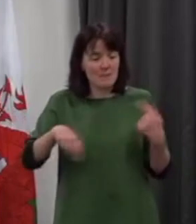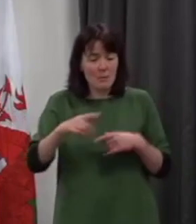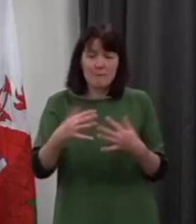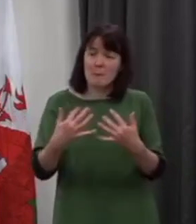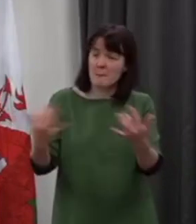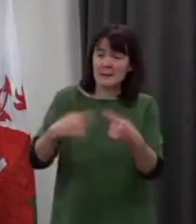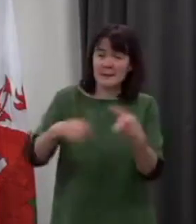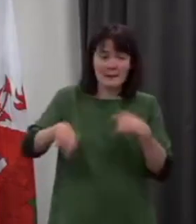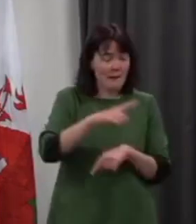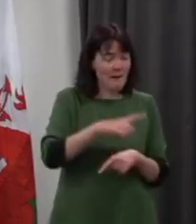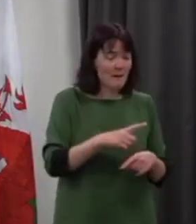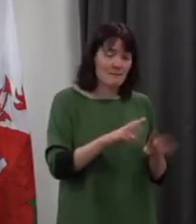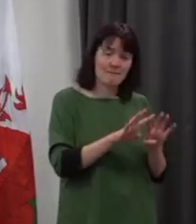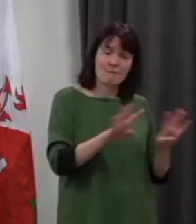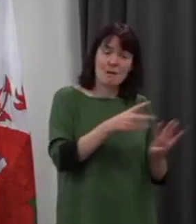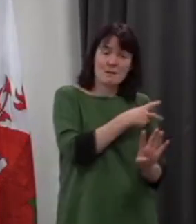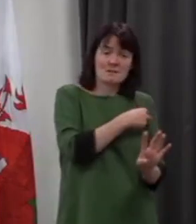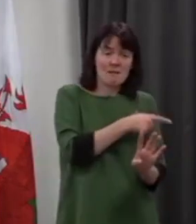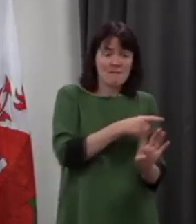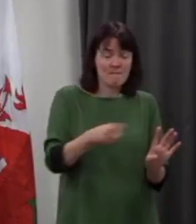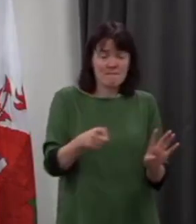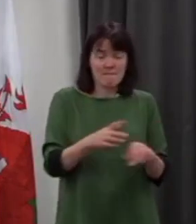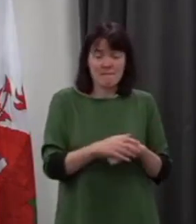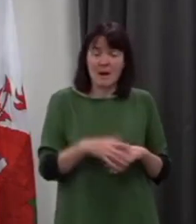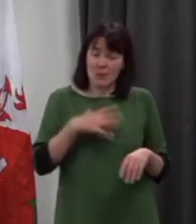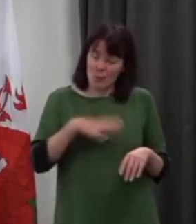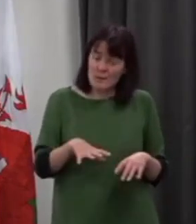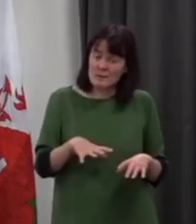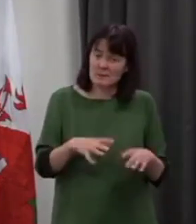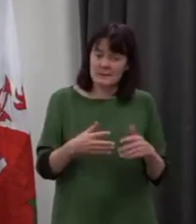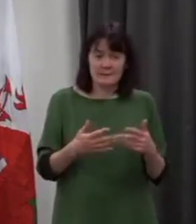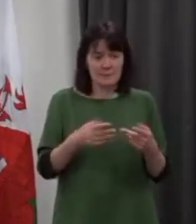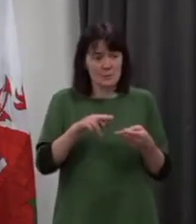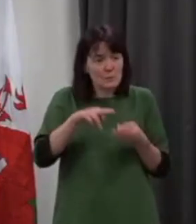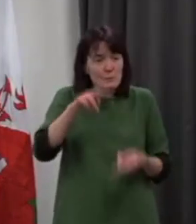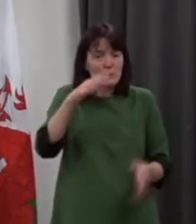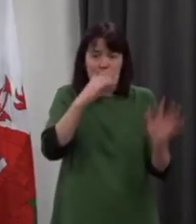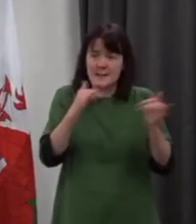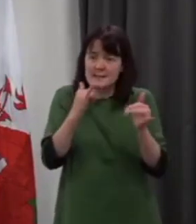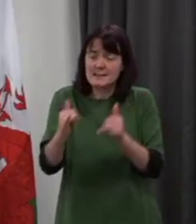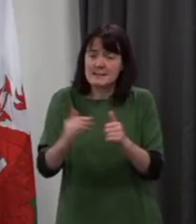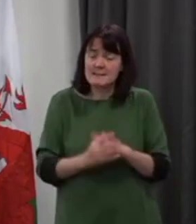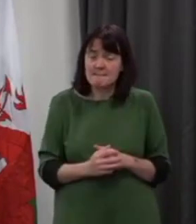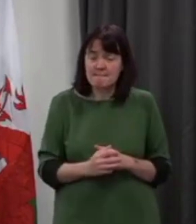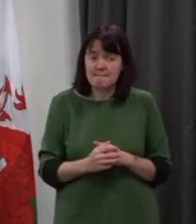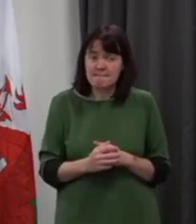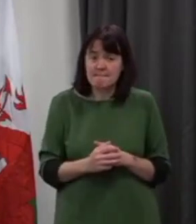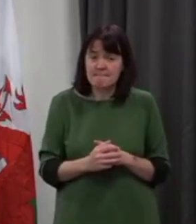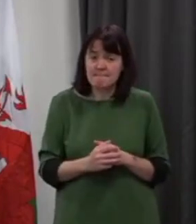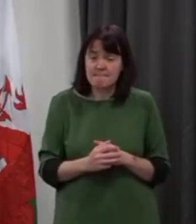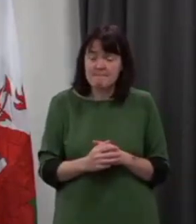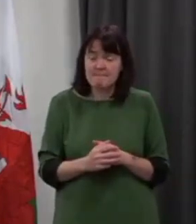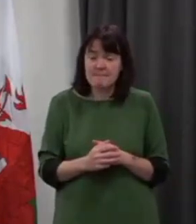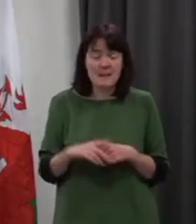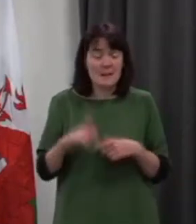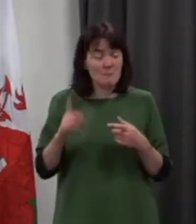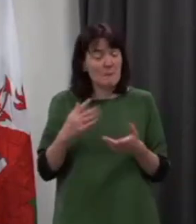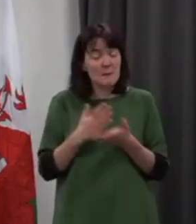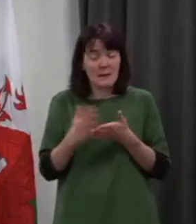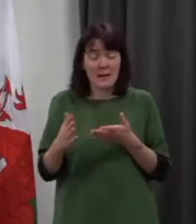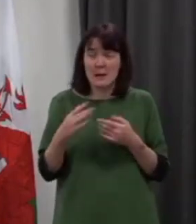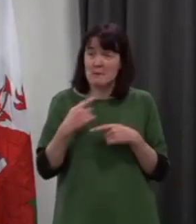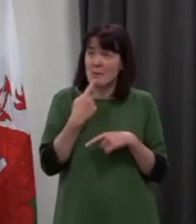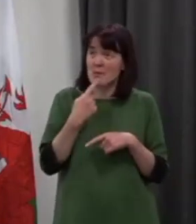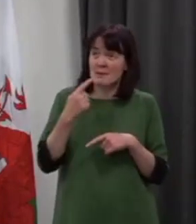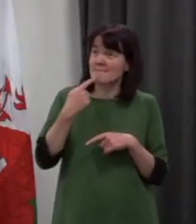workers, in increasing our testing capacity sooner rather than later. But I've also been clear that we're not going to get into naming the